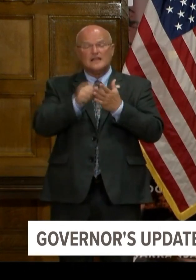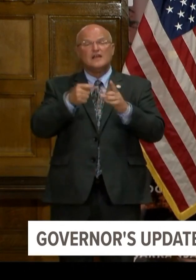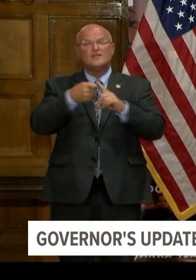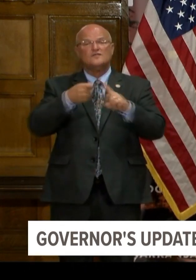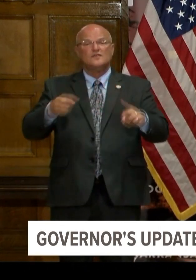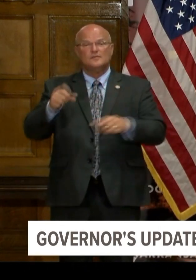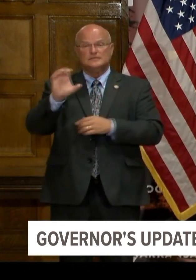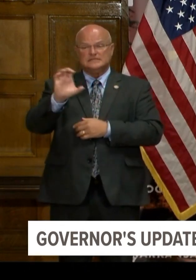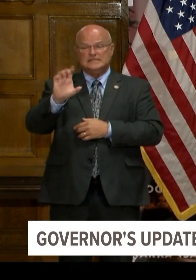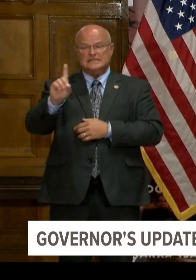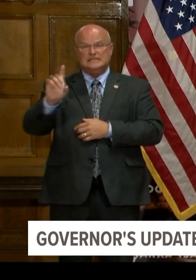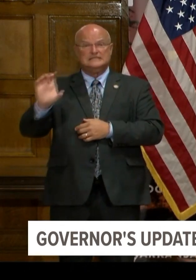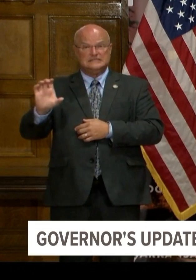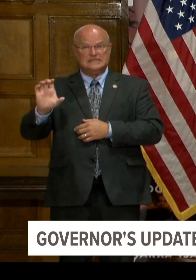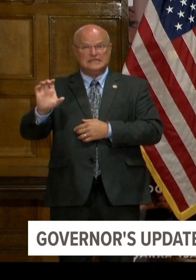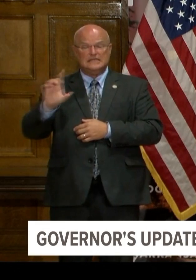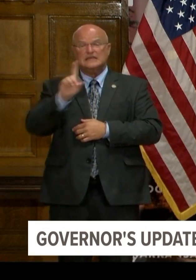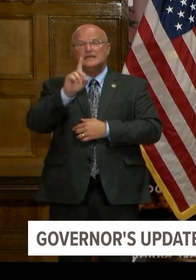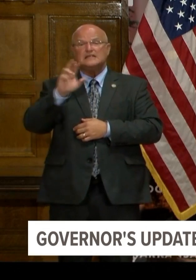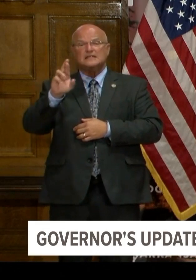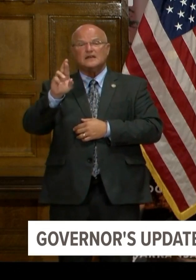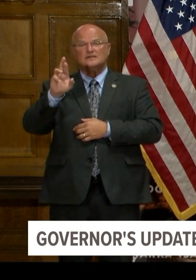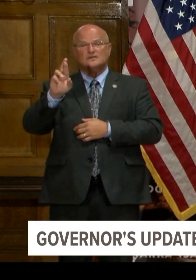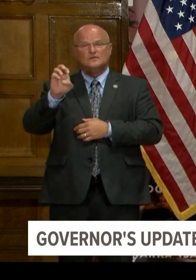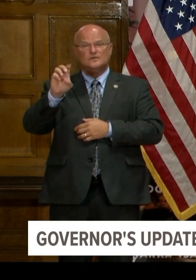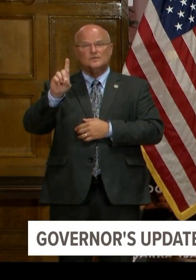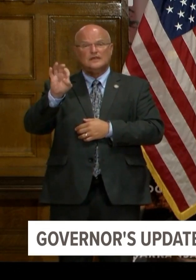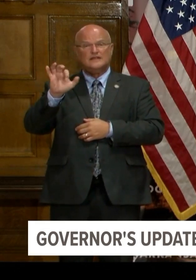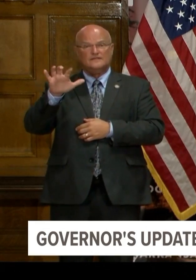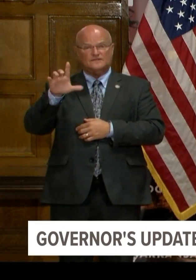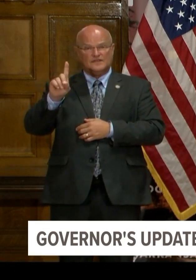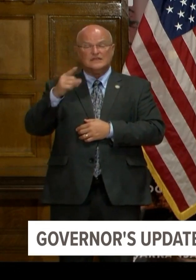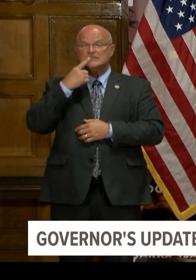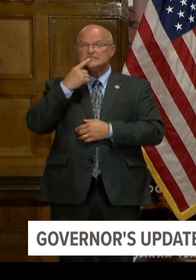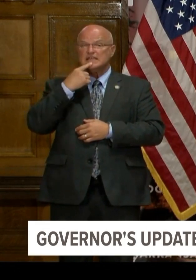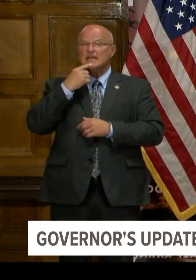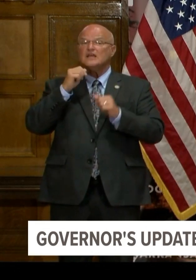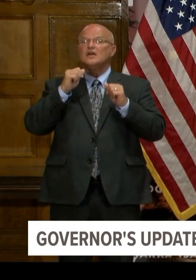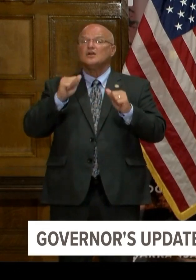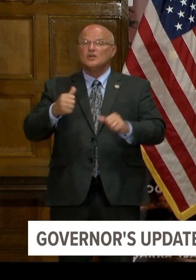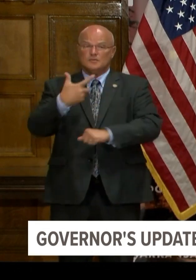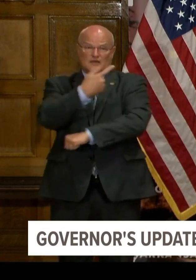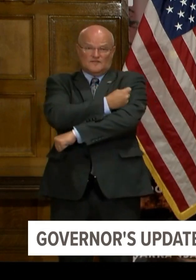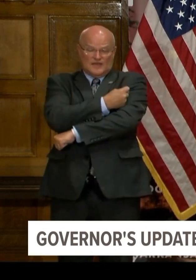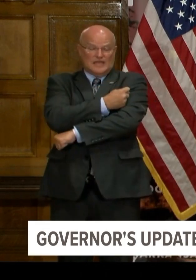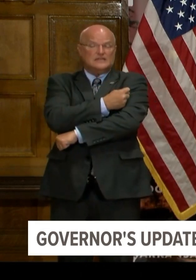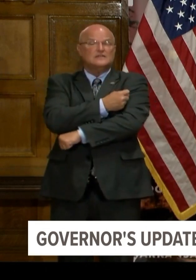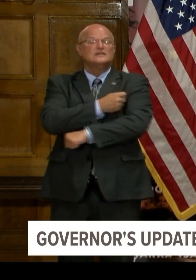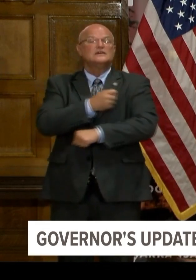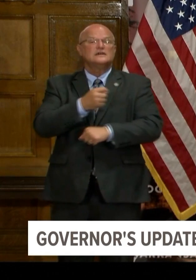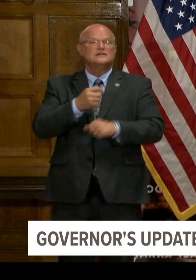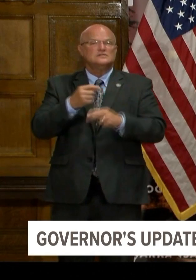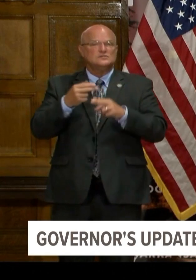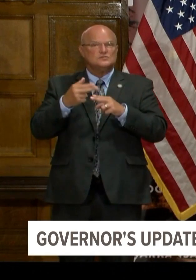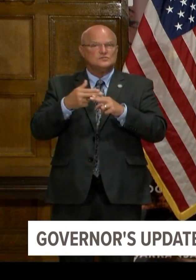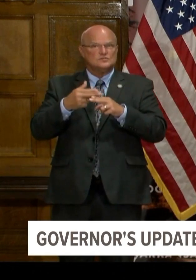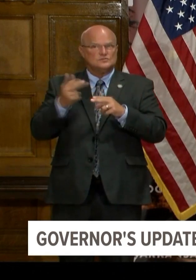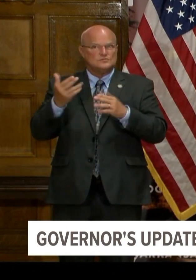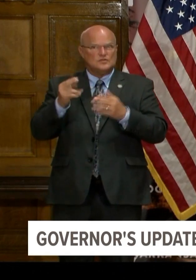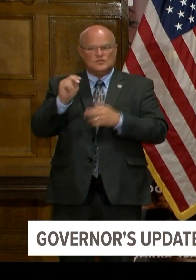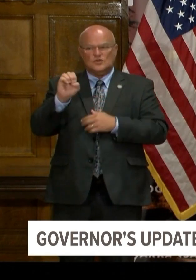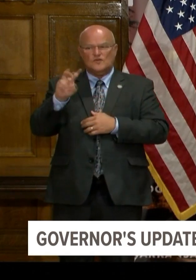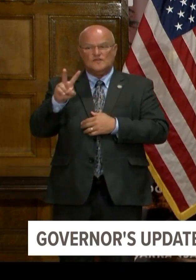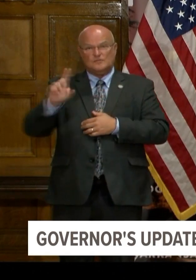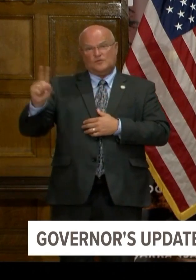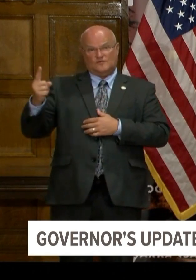the CDC, Dr. Redfield, indicating that there could be a vaccine that is available even as early as